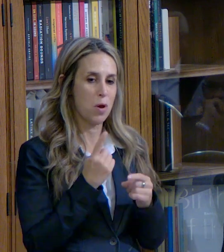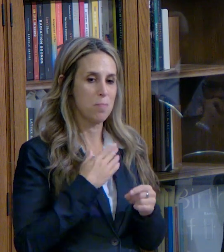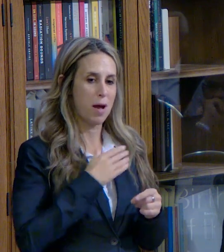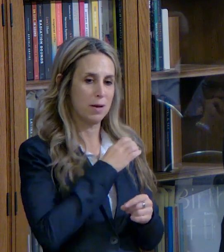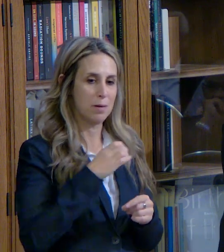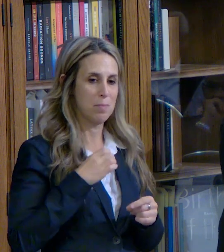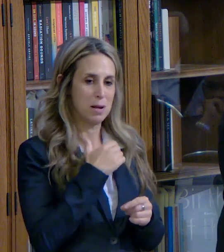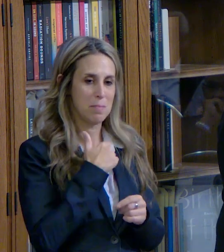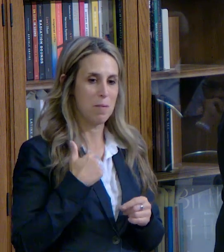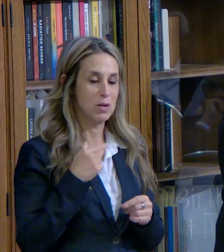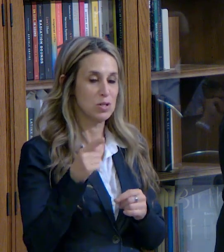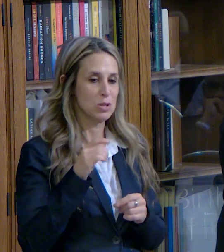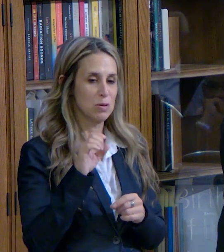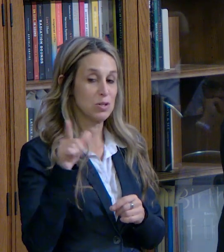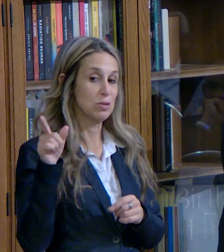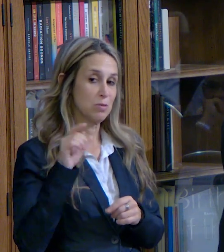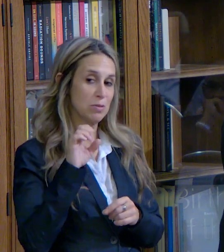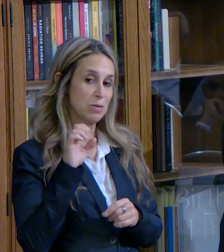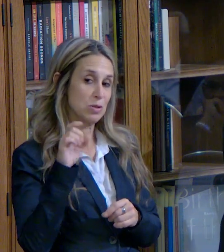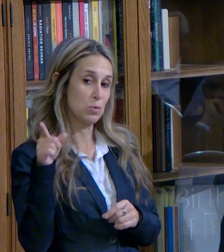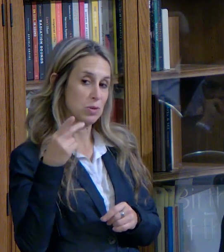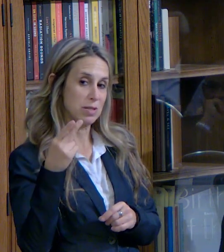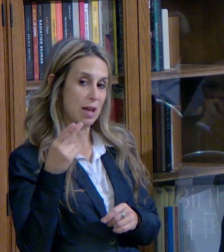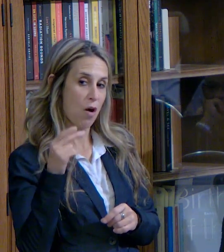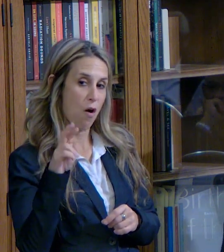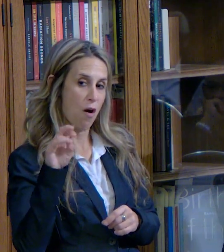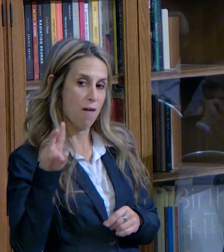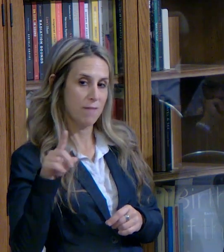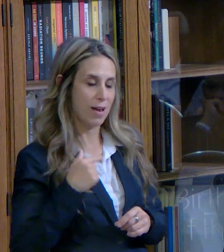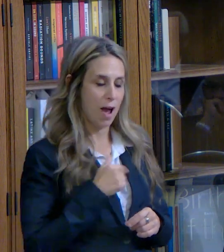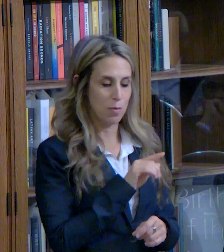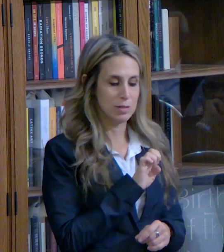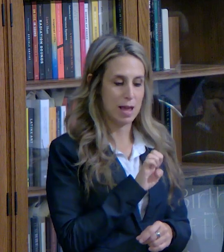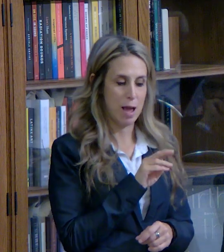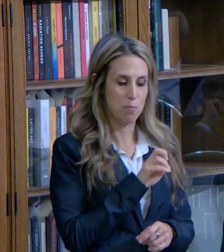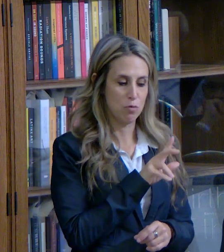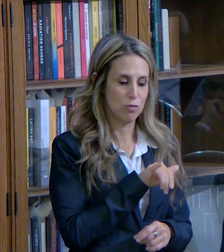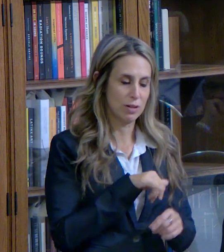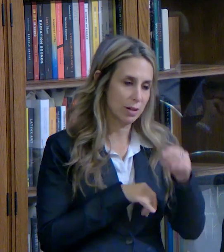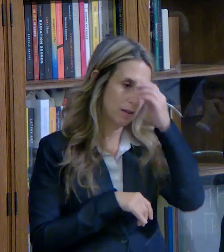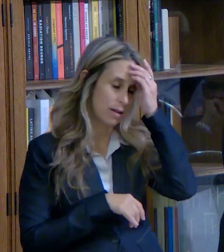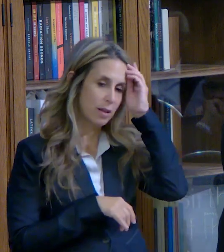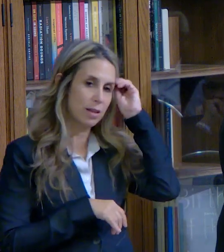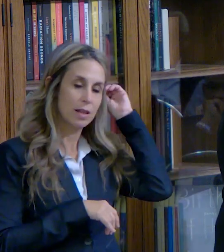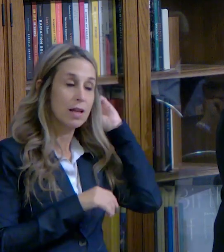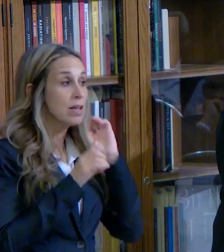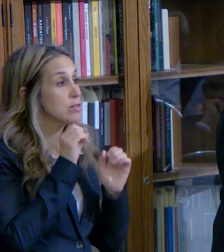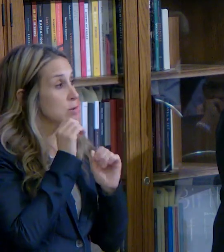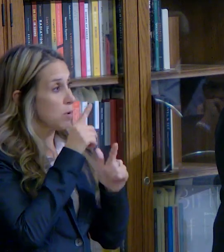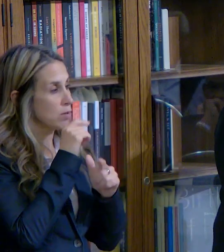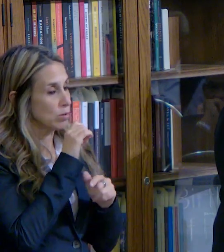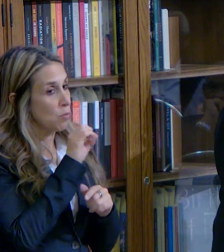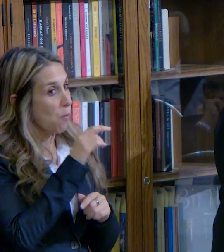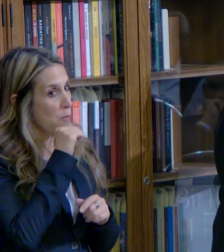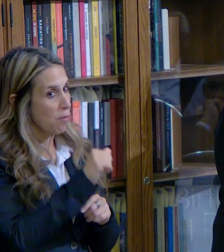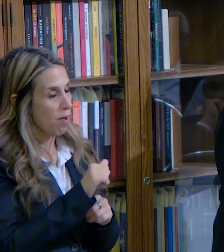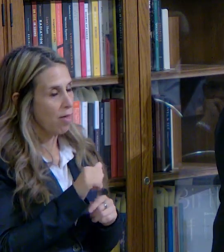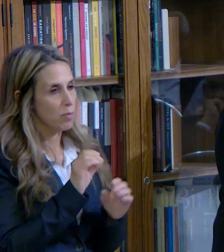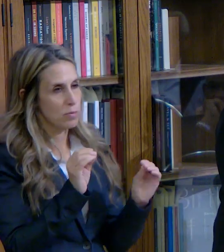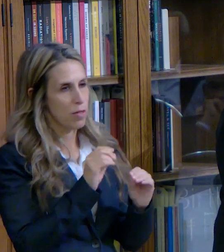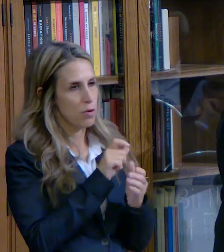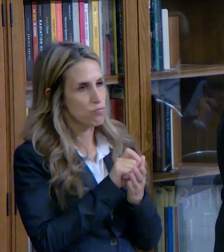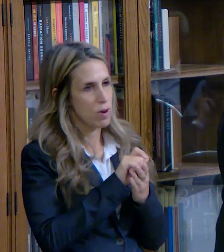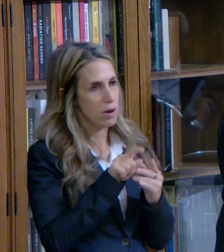was at Emory and she was at Harvard surprisingly or not there was really nothing written about these